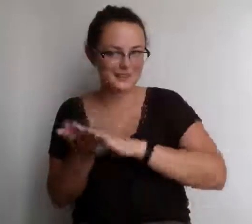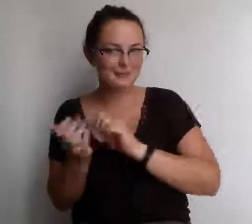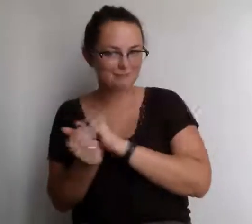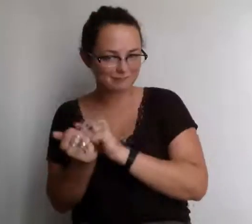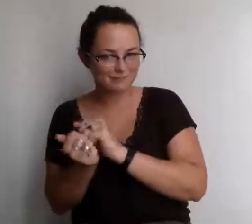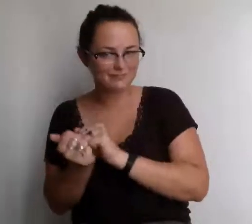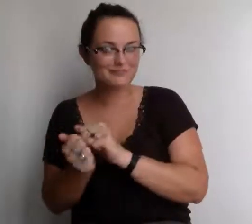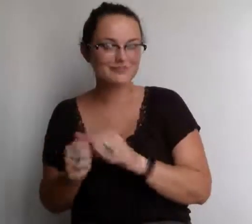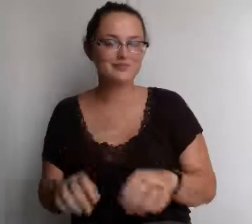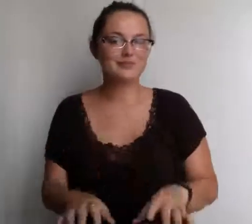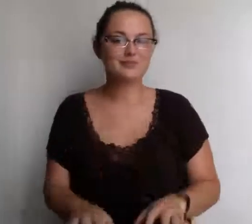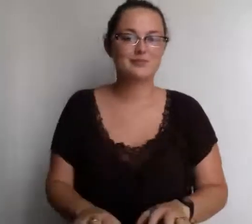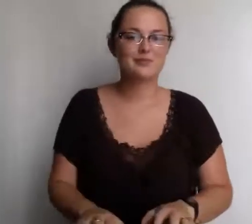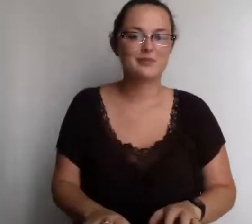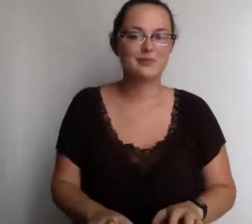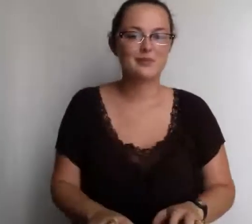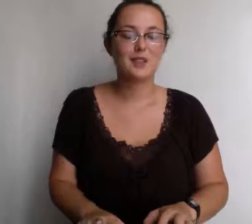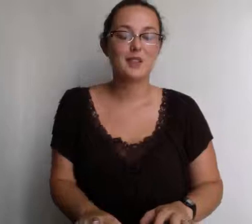Hello? Hello.